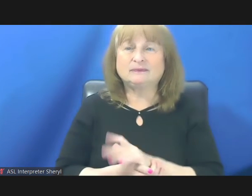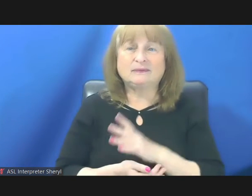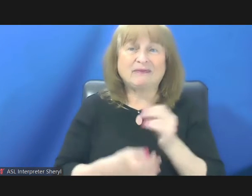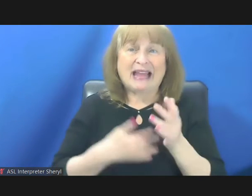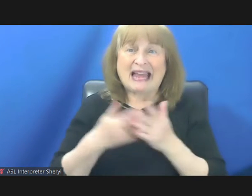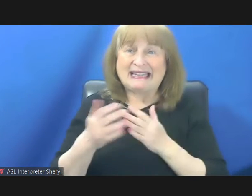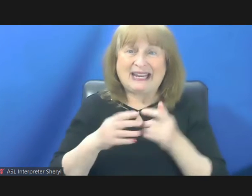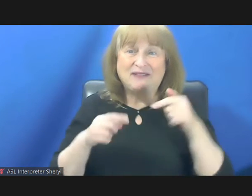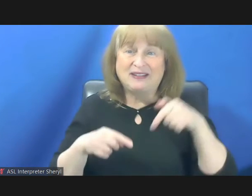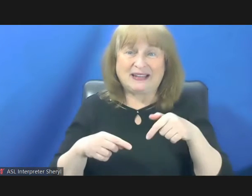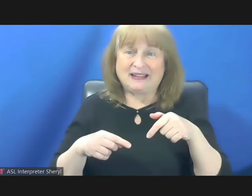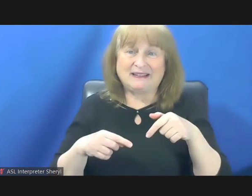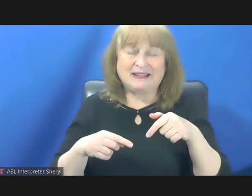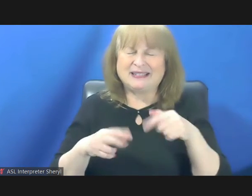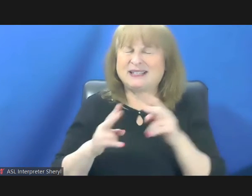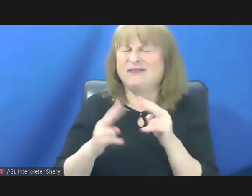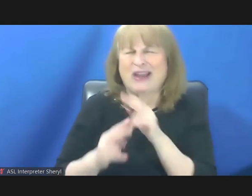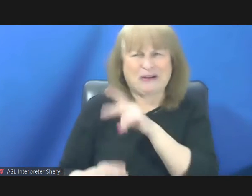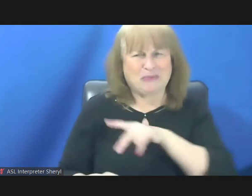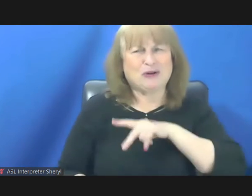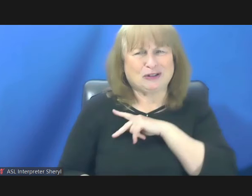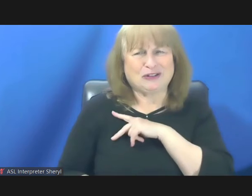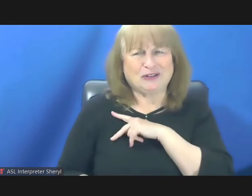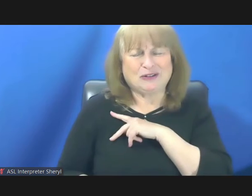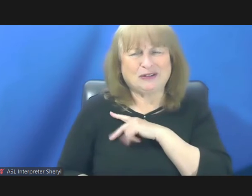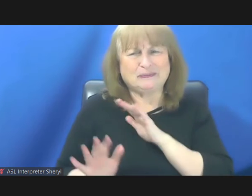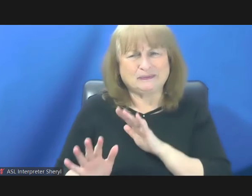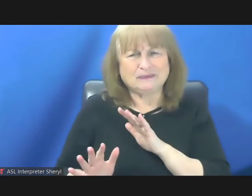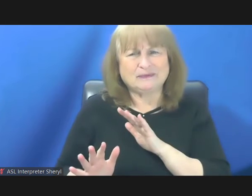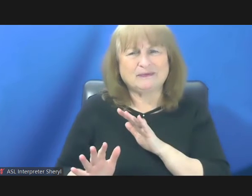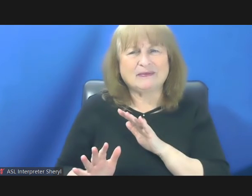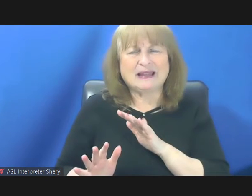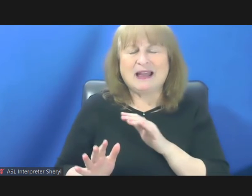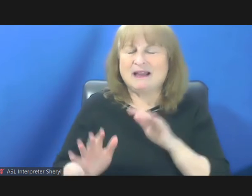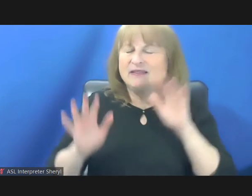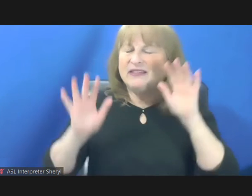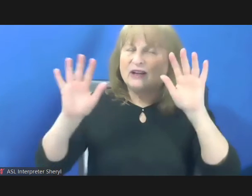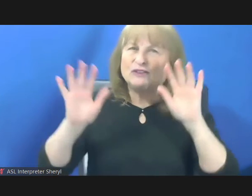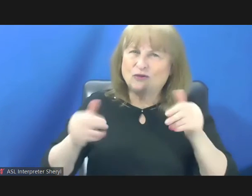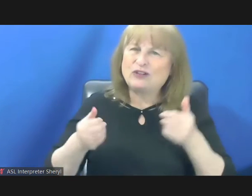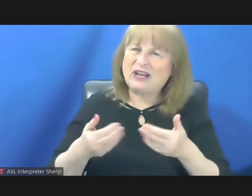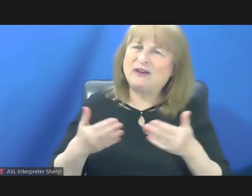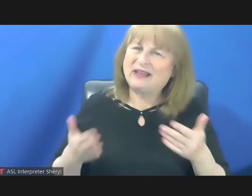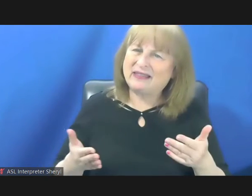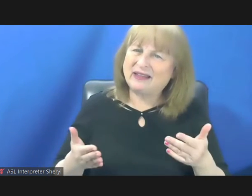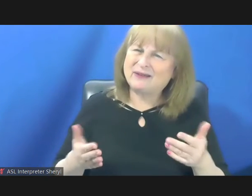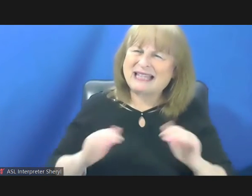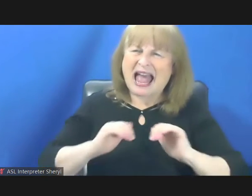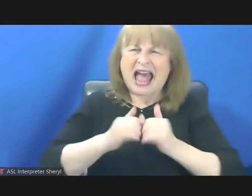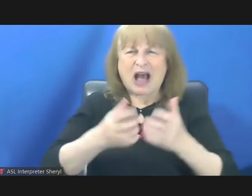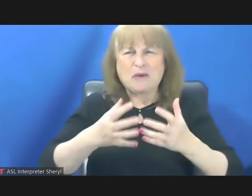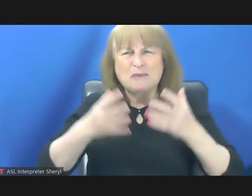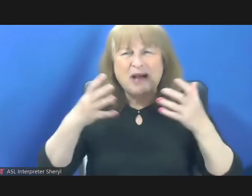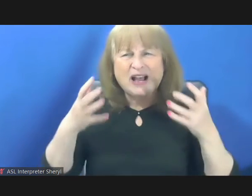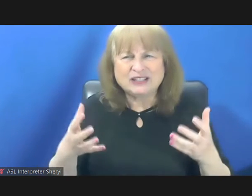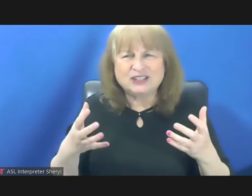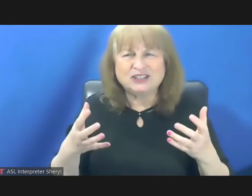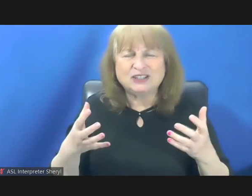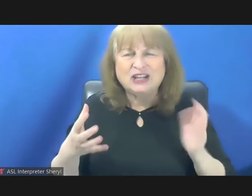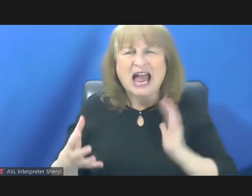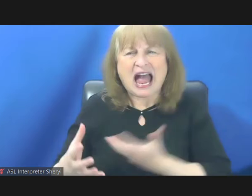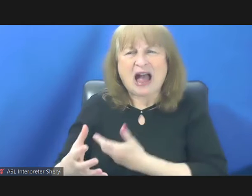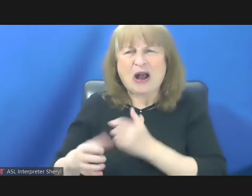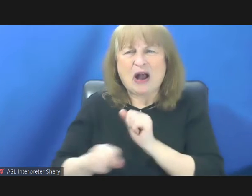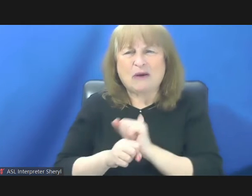even in this, though very personal, the extraordinary thing was how much our work